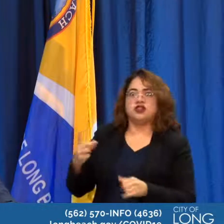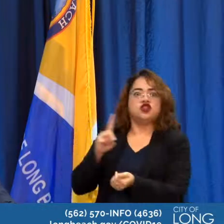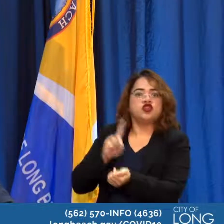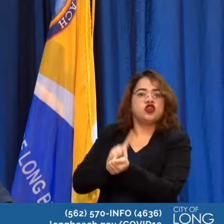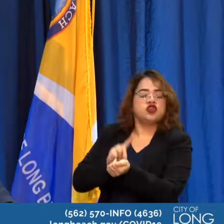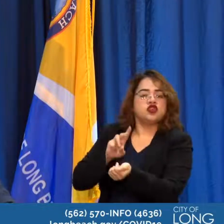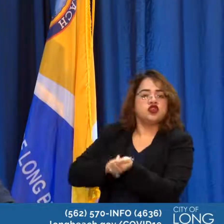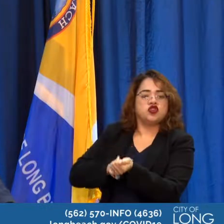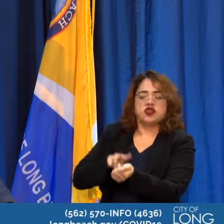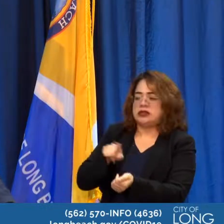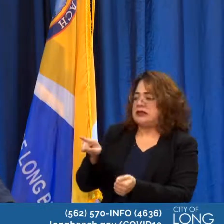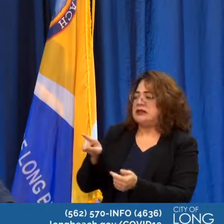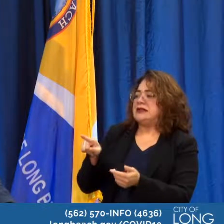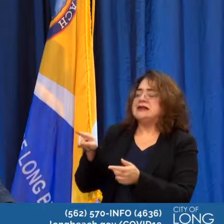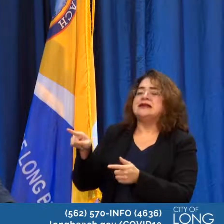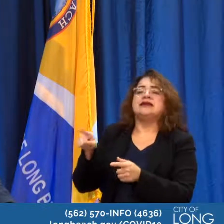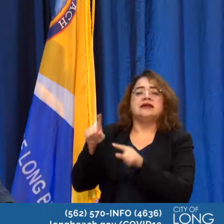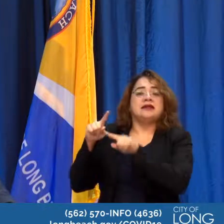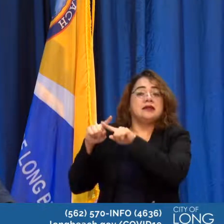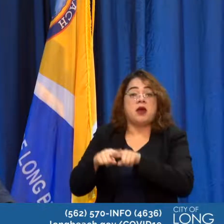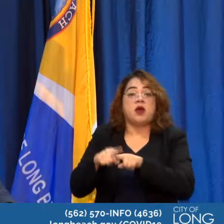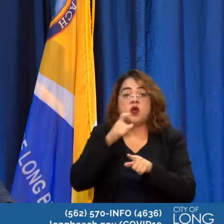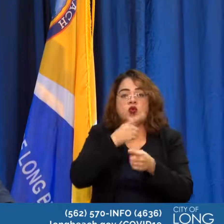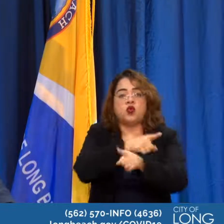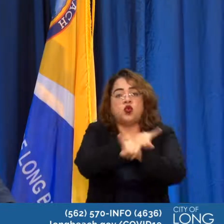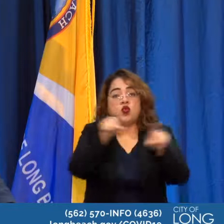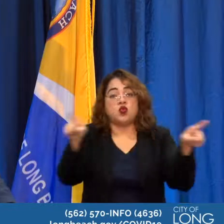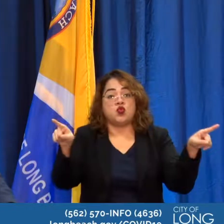and they're counting on us to do the right thing.